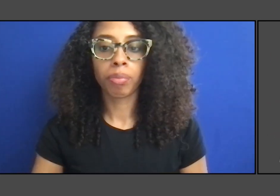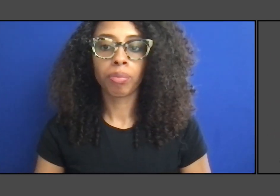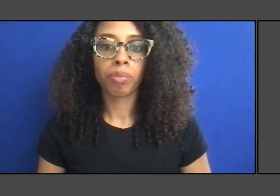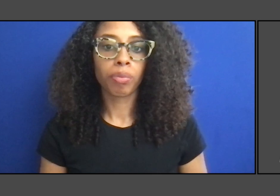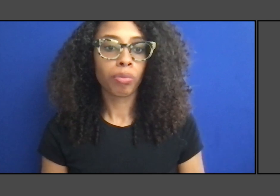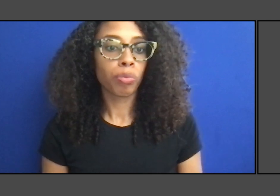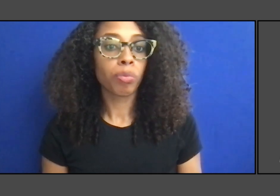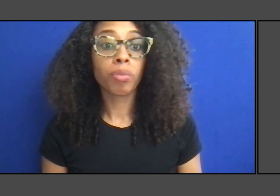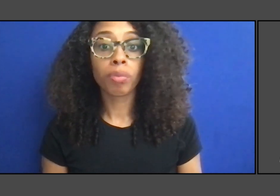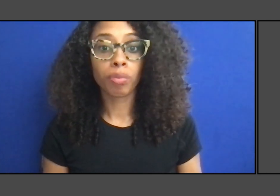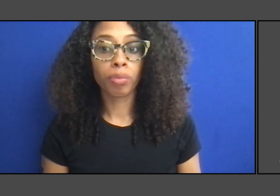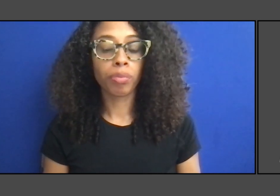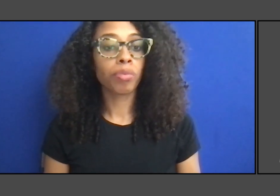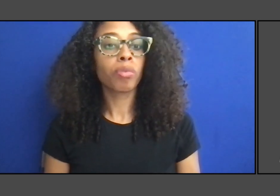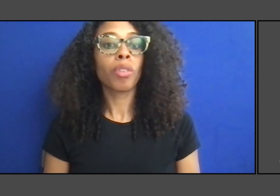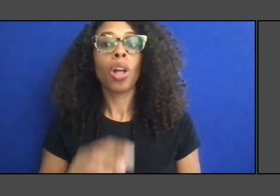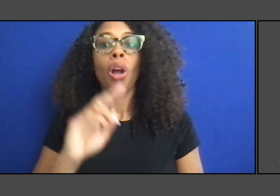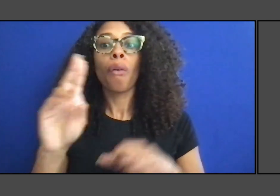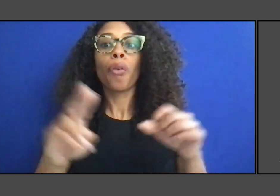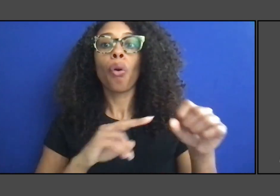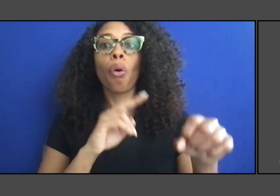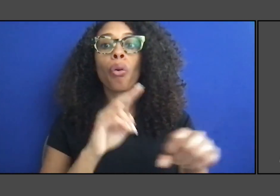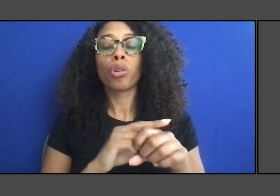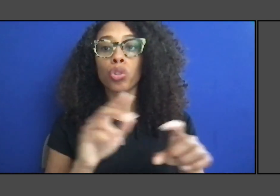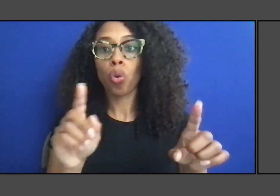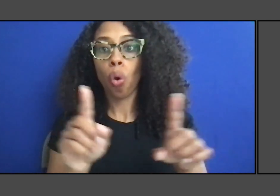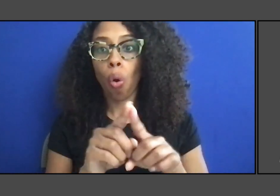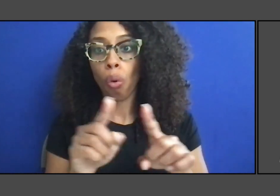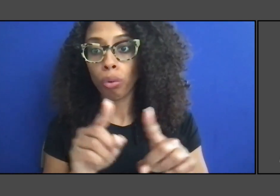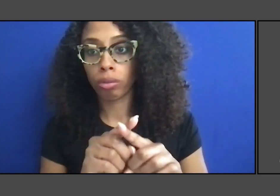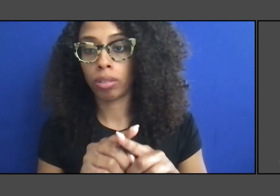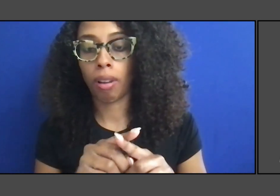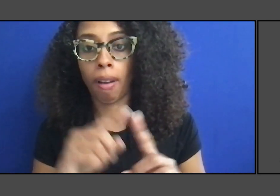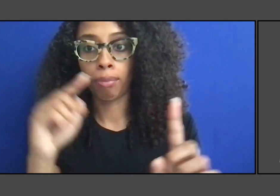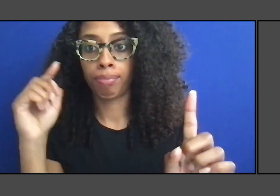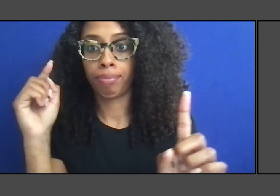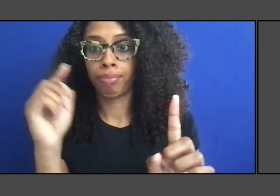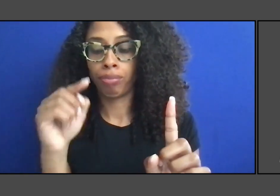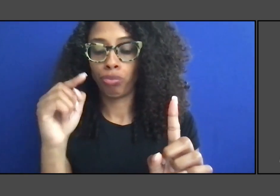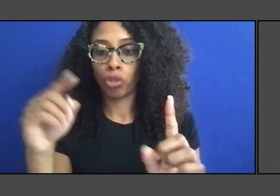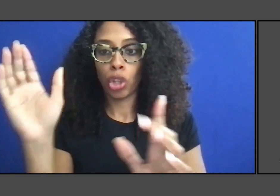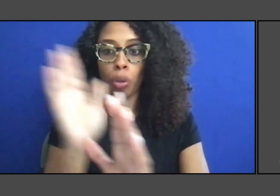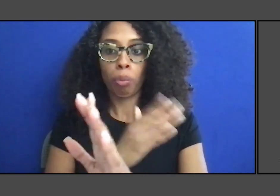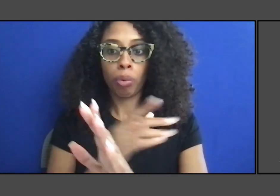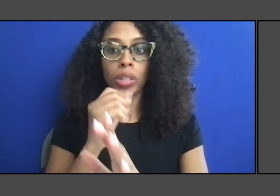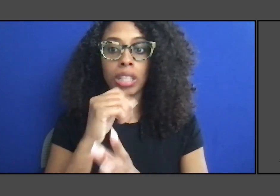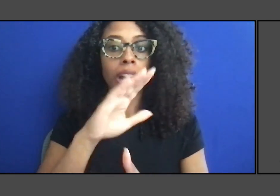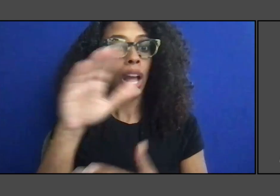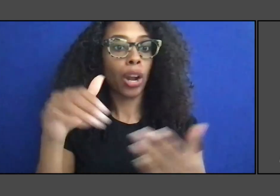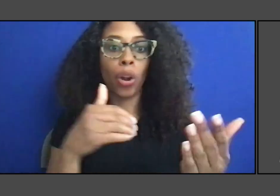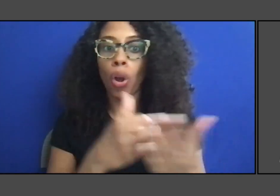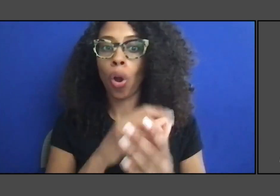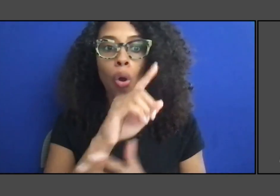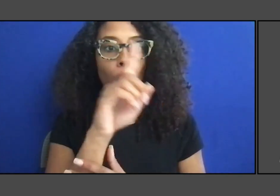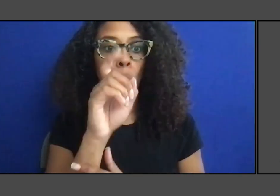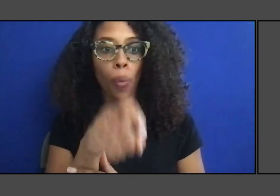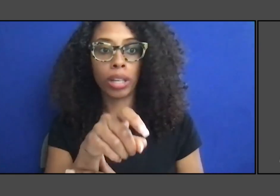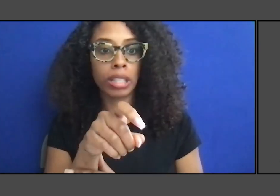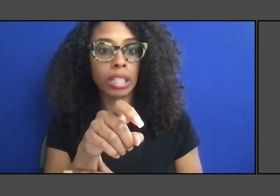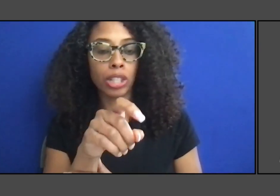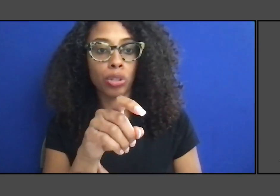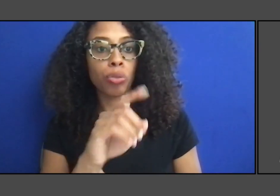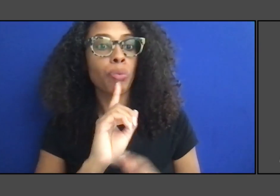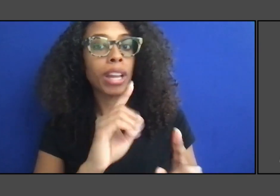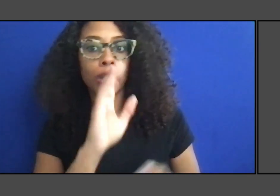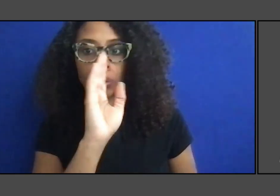course, also the lesson in the music that not all questions are to be answered directly. Which demands a